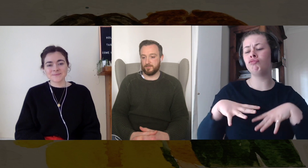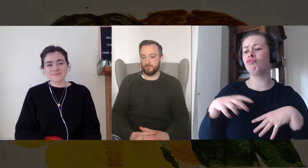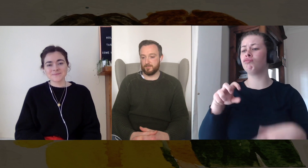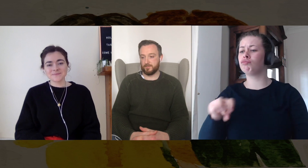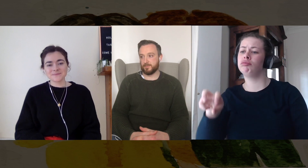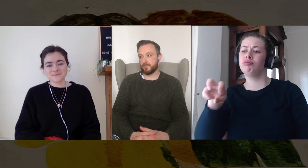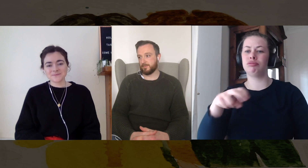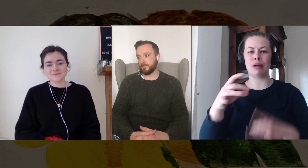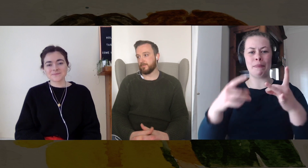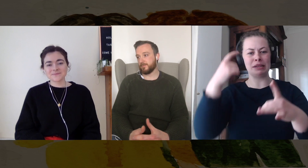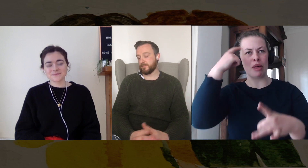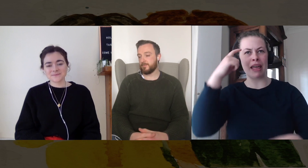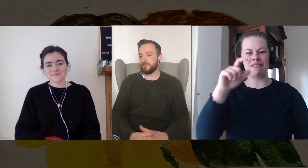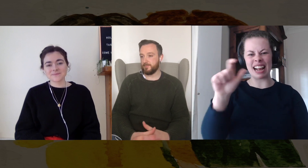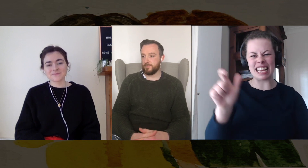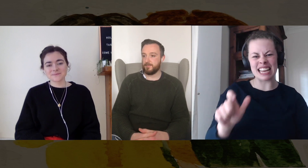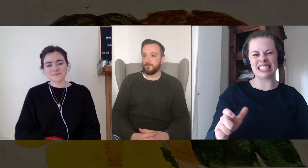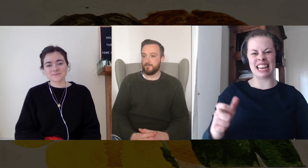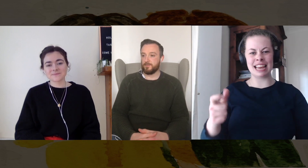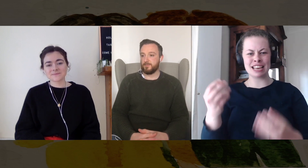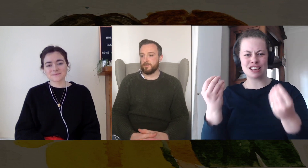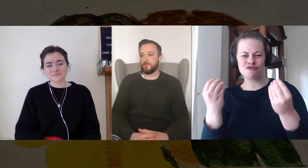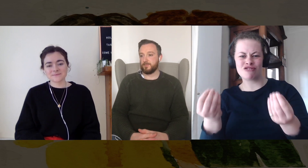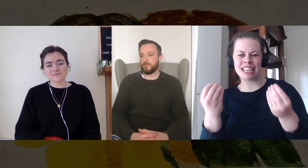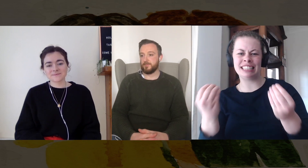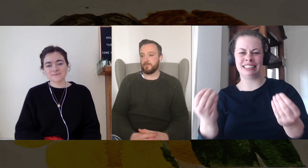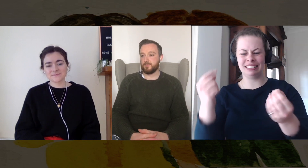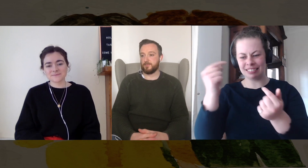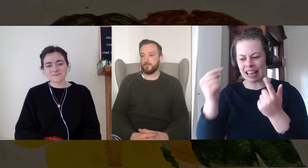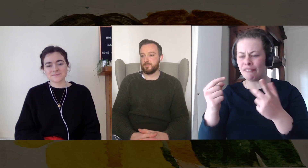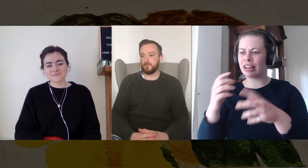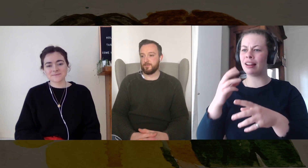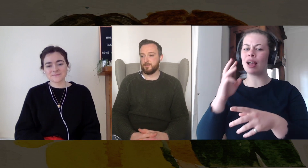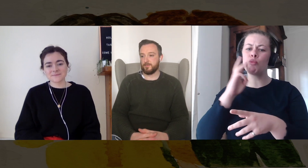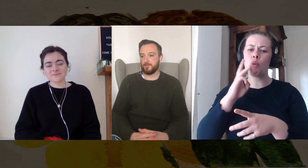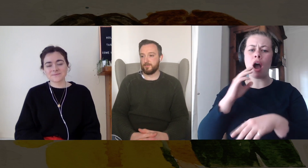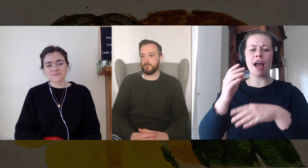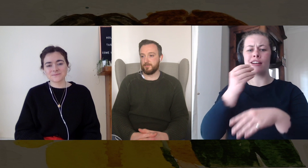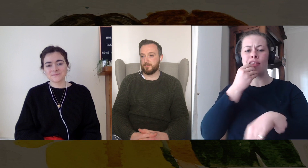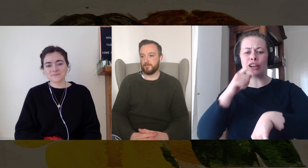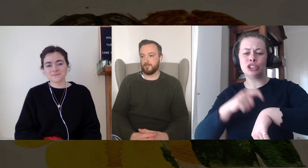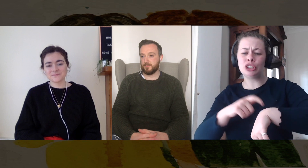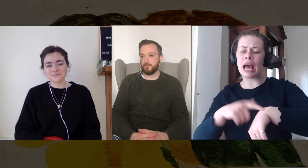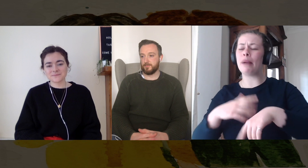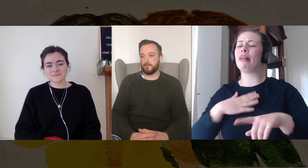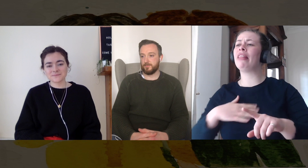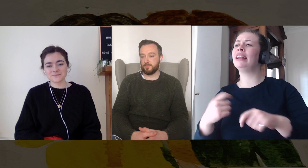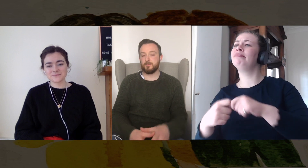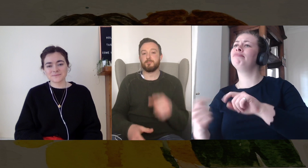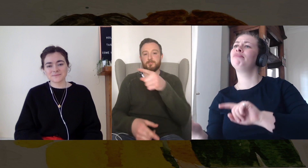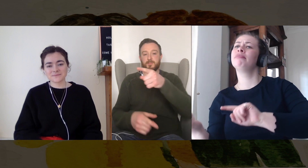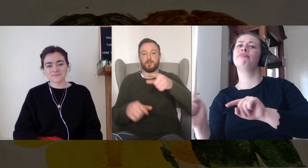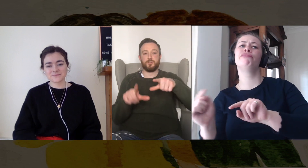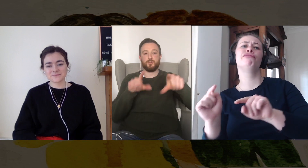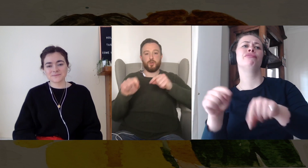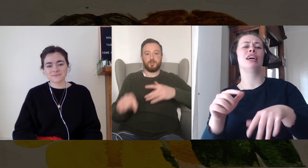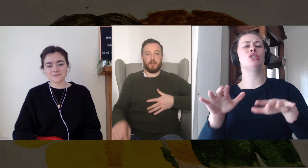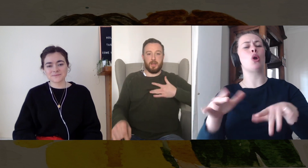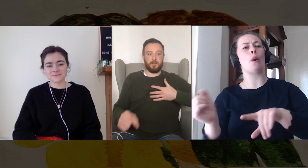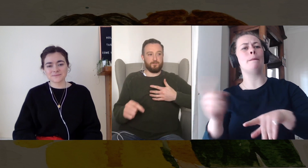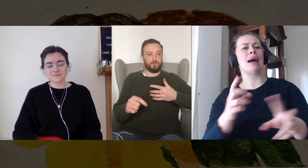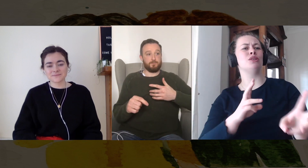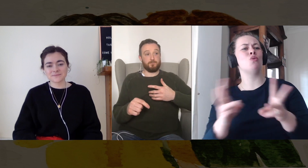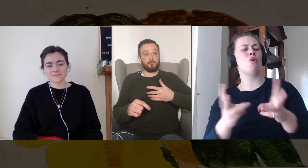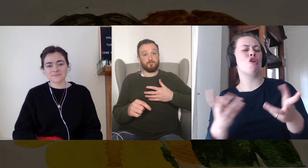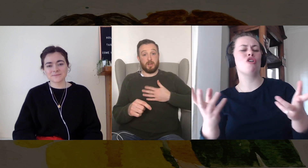York City and Wall Street, where people are like going and they don't even have time to have coffee and they're just go. And then the sauntering really reminds me of like Mediterranean,